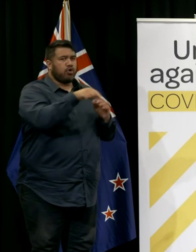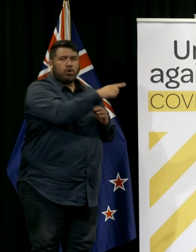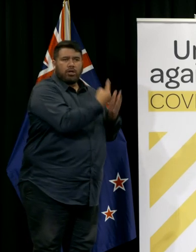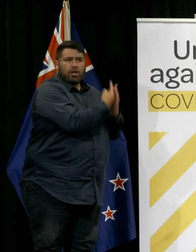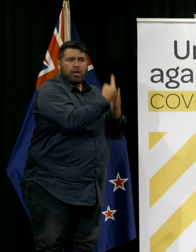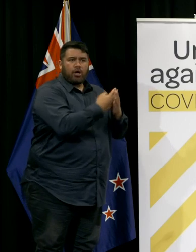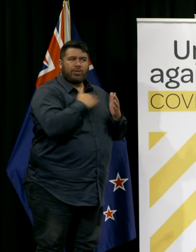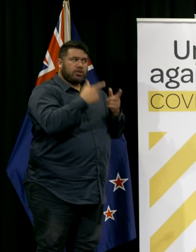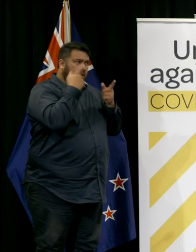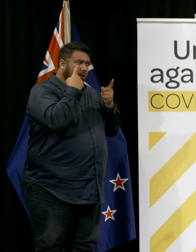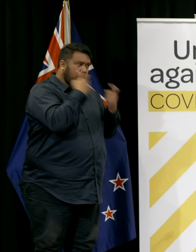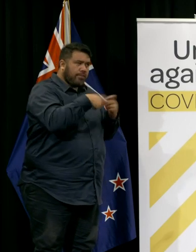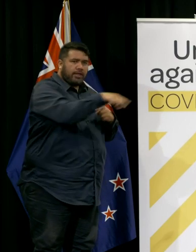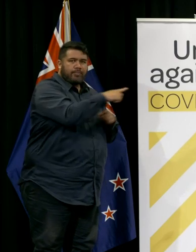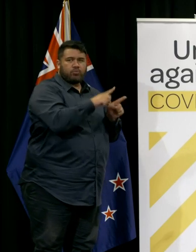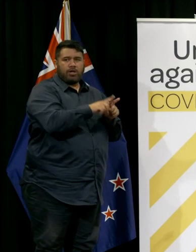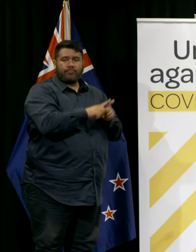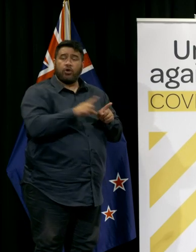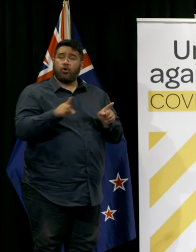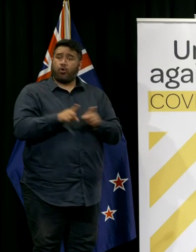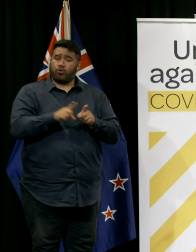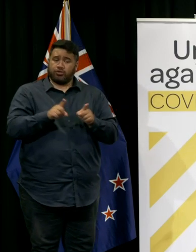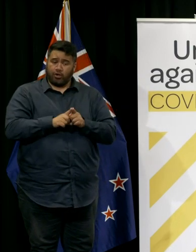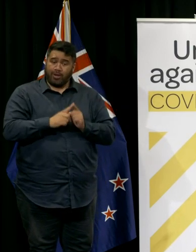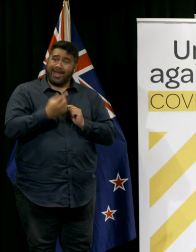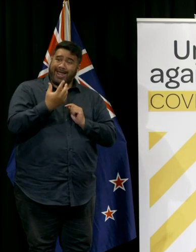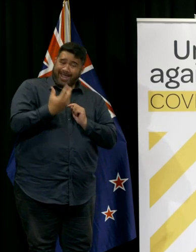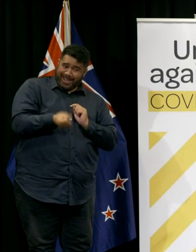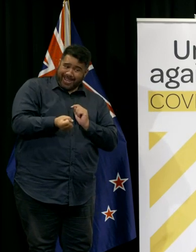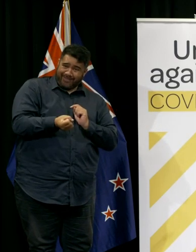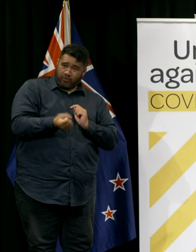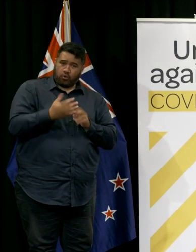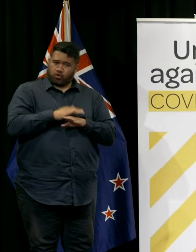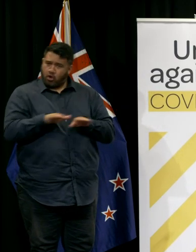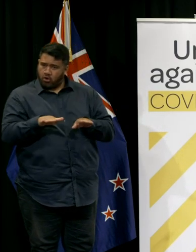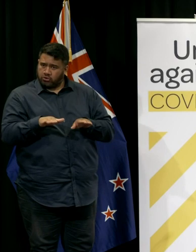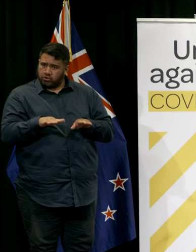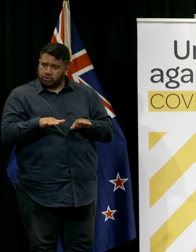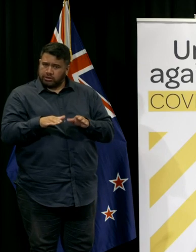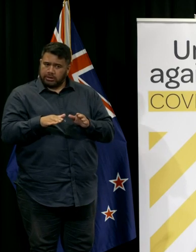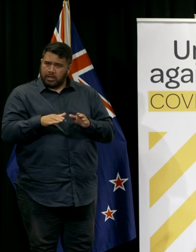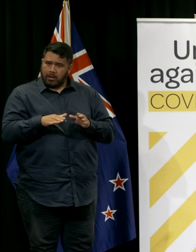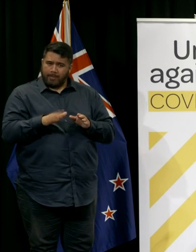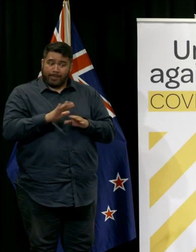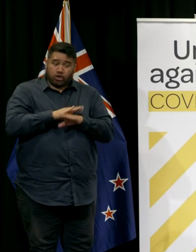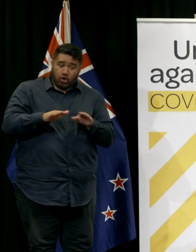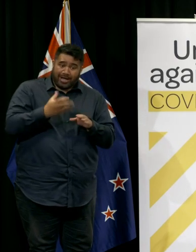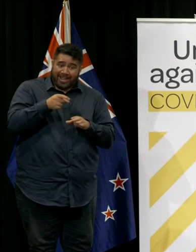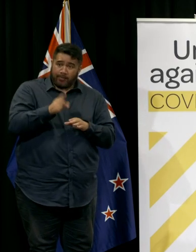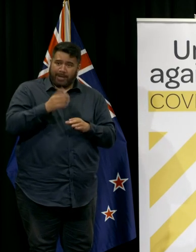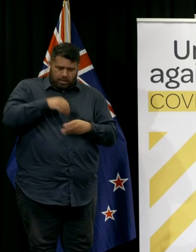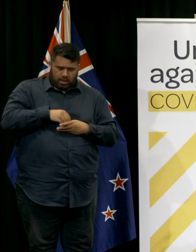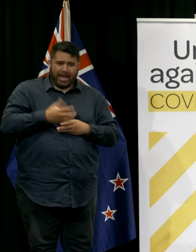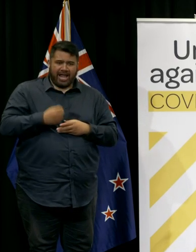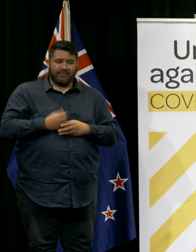negative test doesn't rule out that someone might have the infection but be harbouring it. So it doesn't change what we do with people. Everybody is expected to go